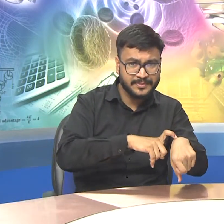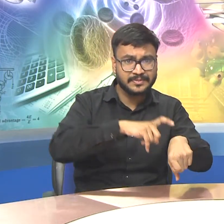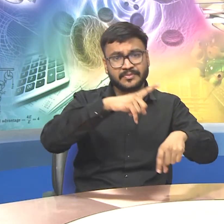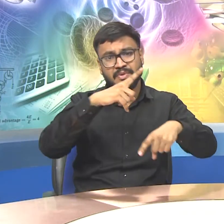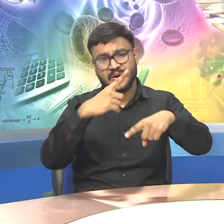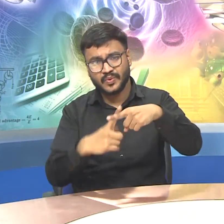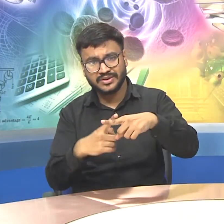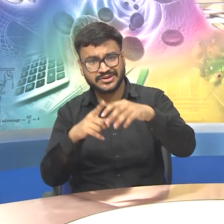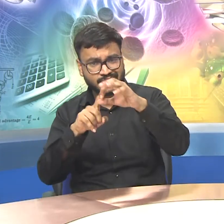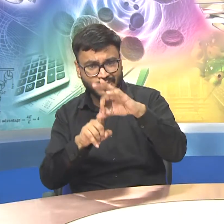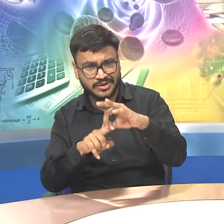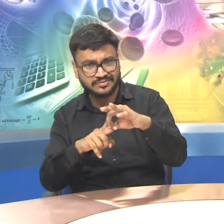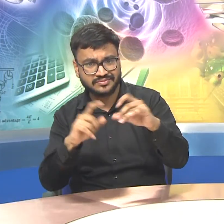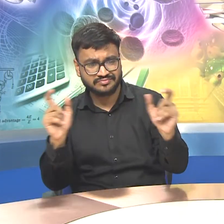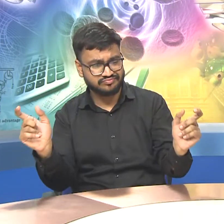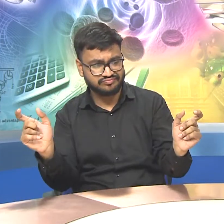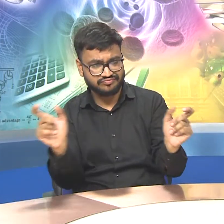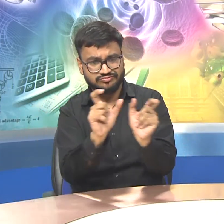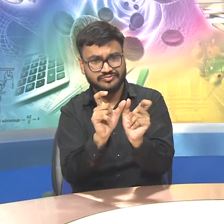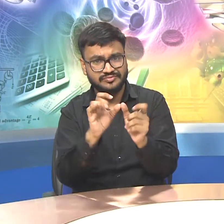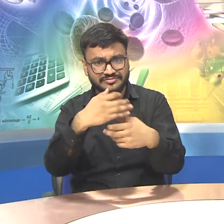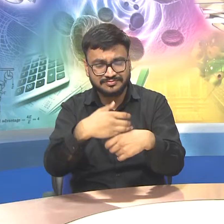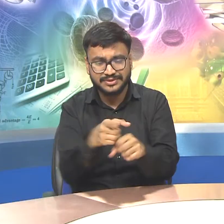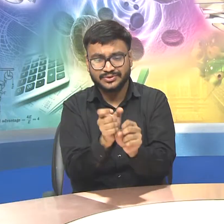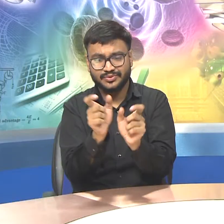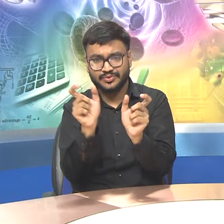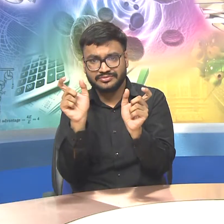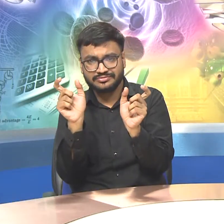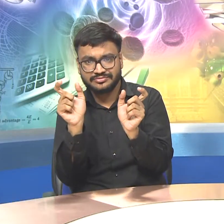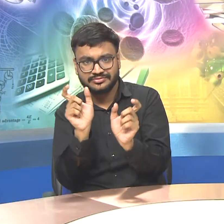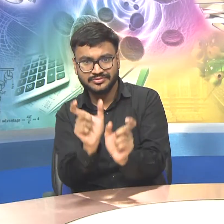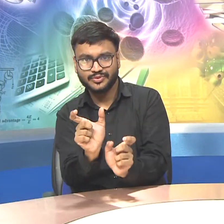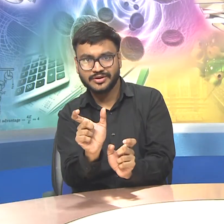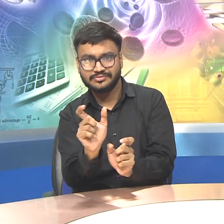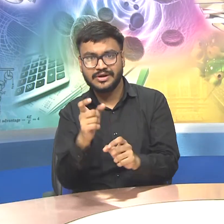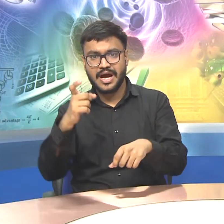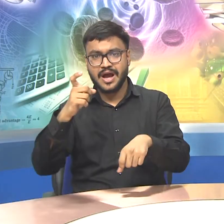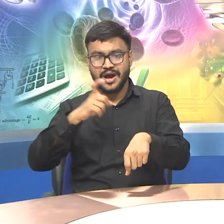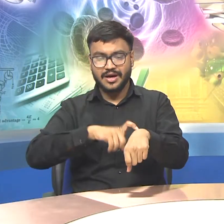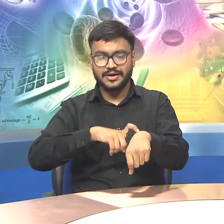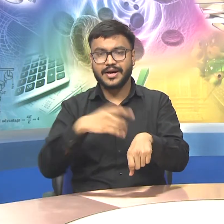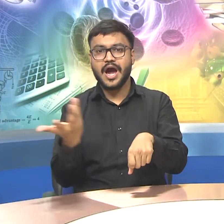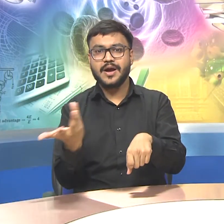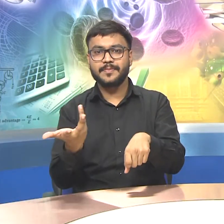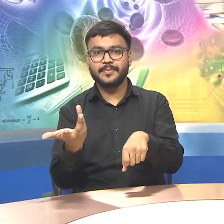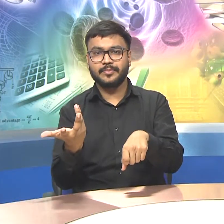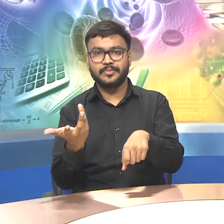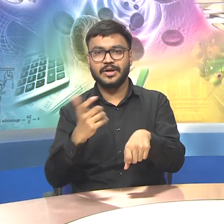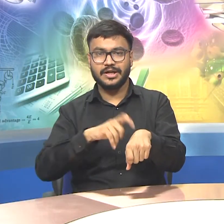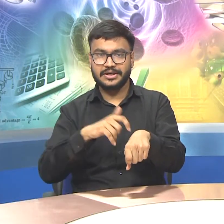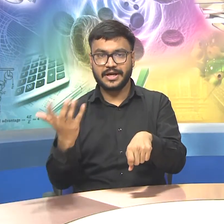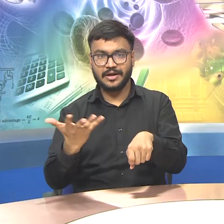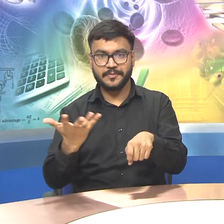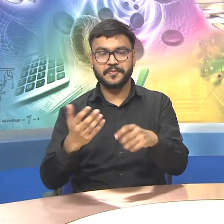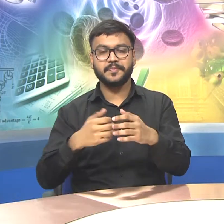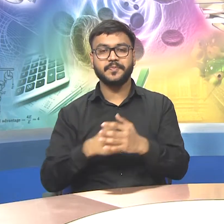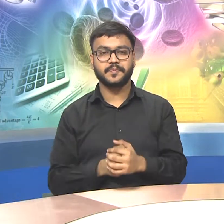It also has two specific words with two specific meanings which is time